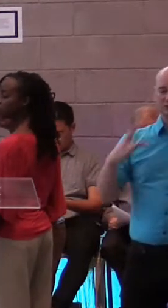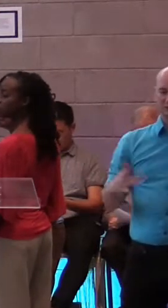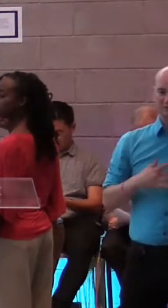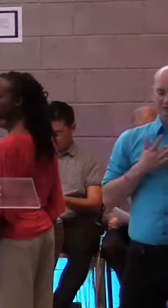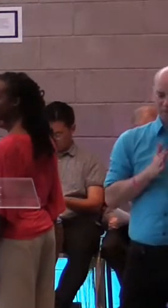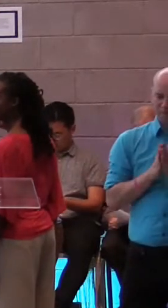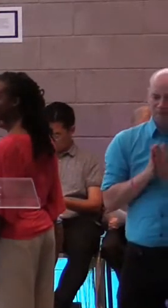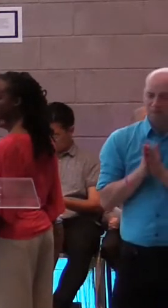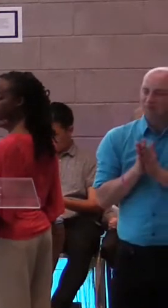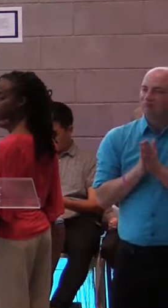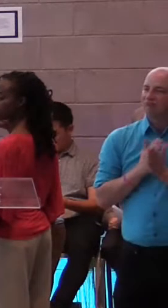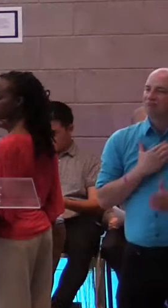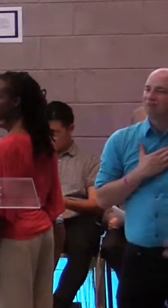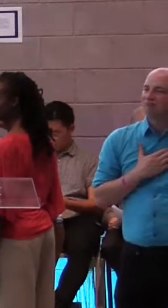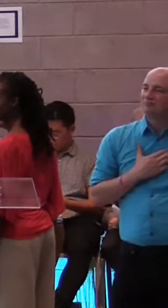longings,